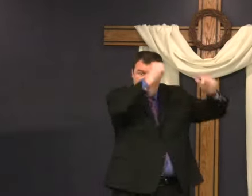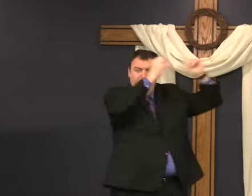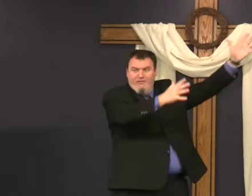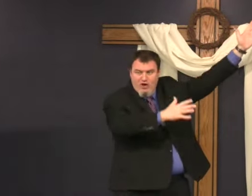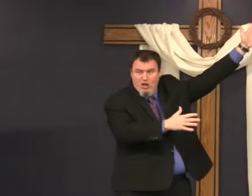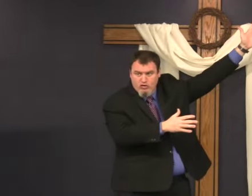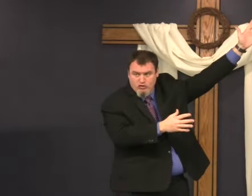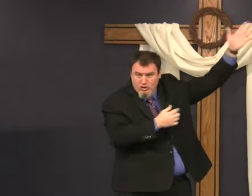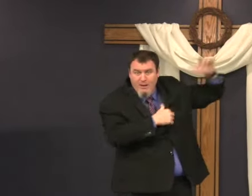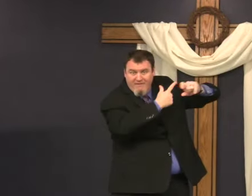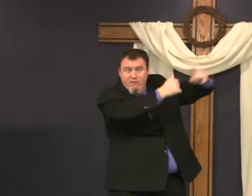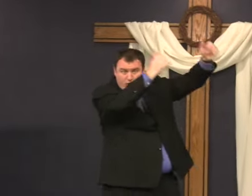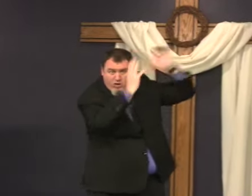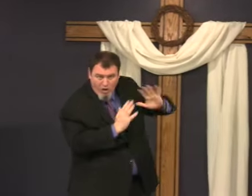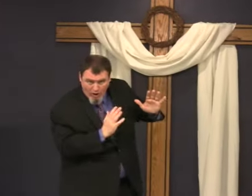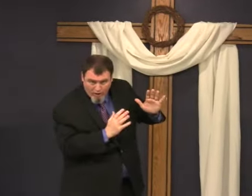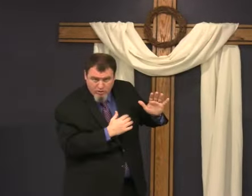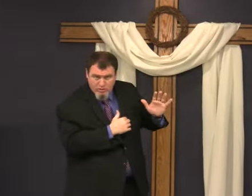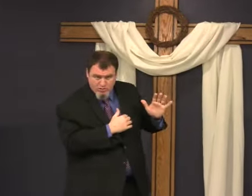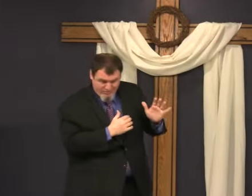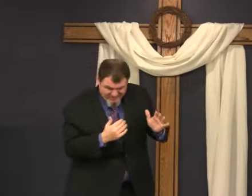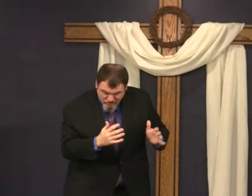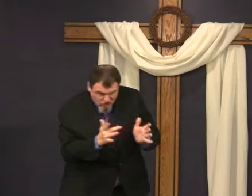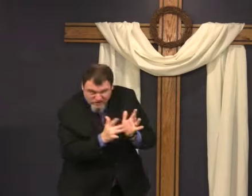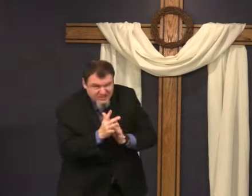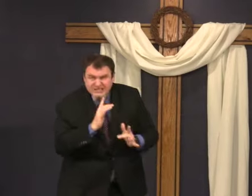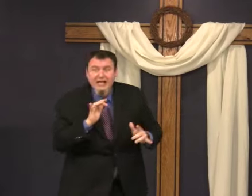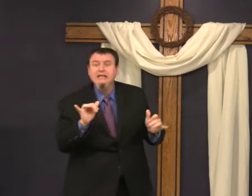Jesus just said, he's from the Father.